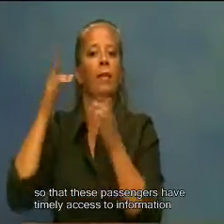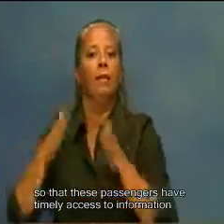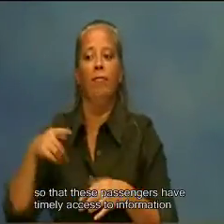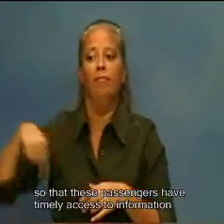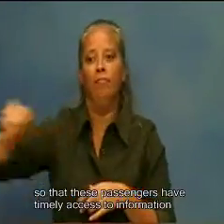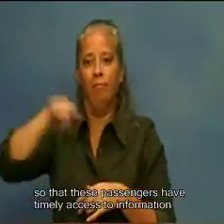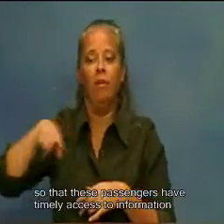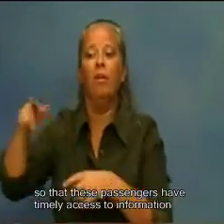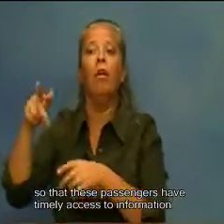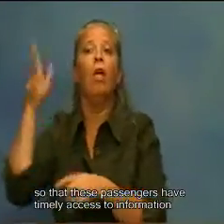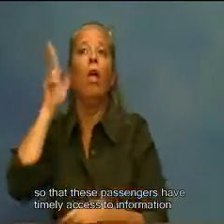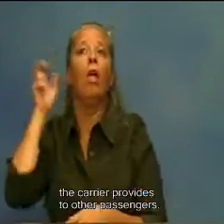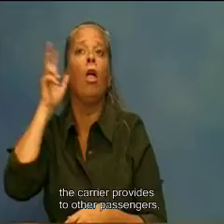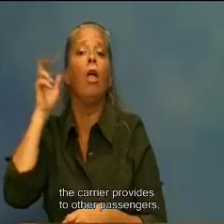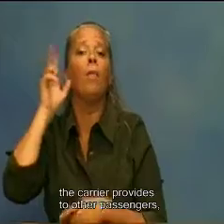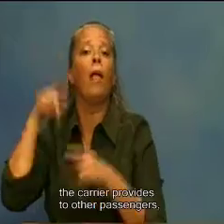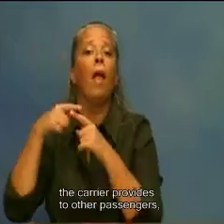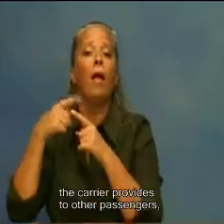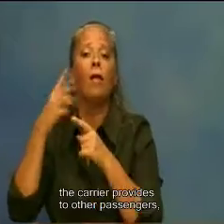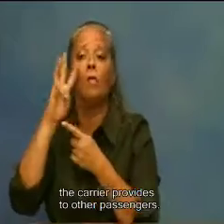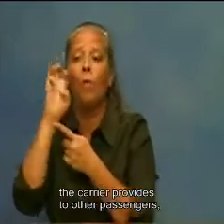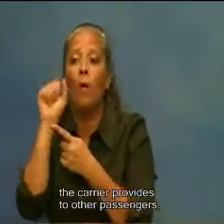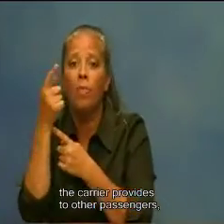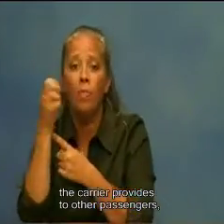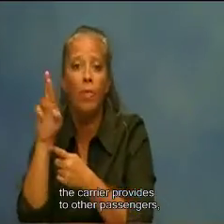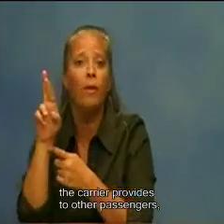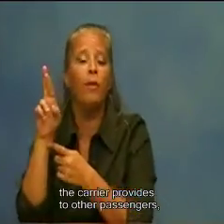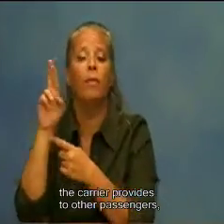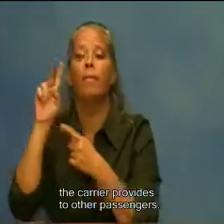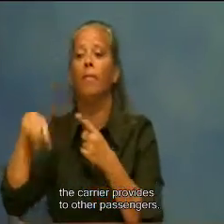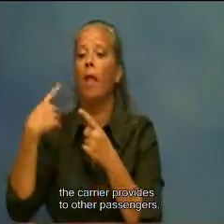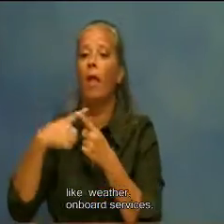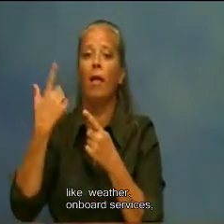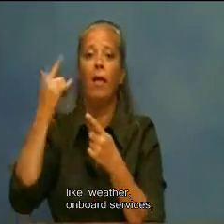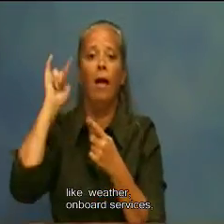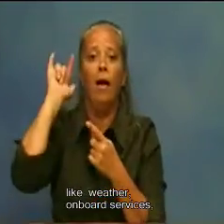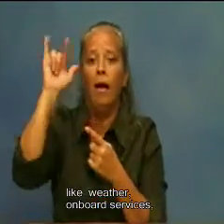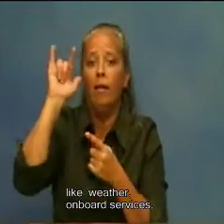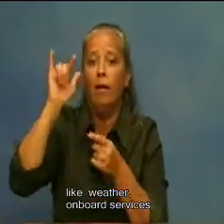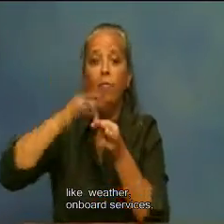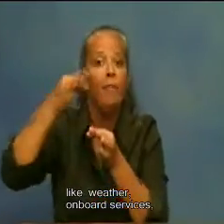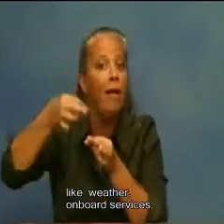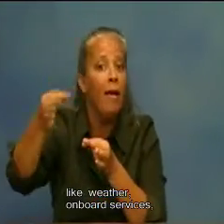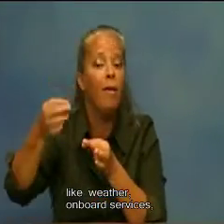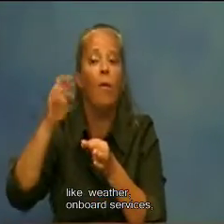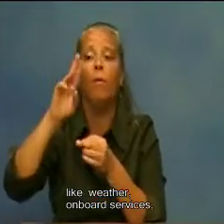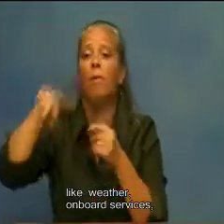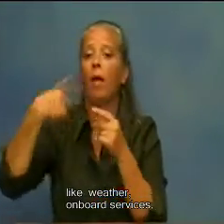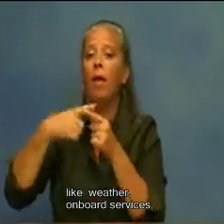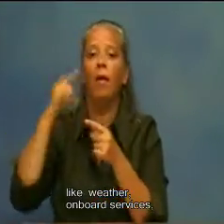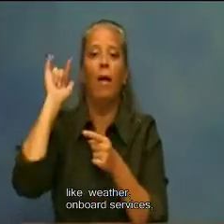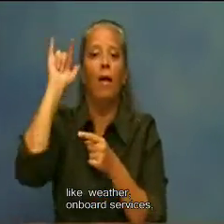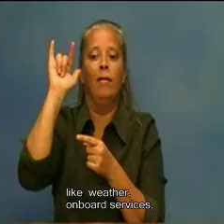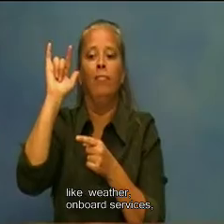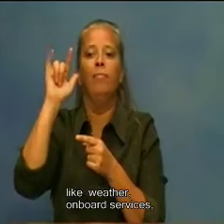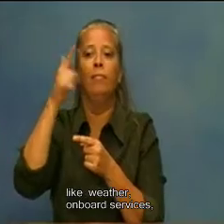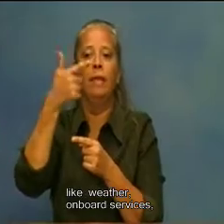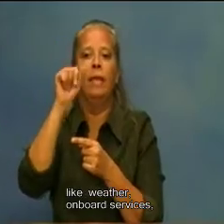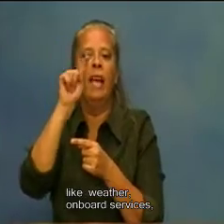have timely access to information the carrier provides to other passengers, like weather, onboard